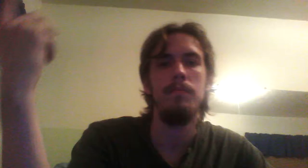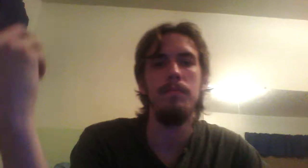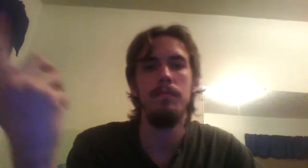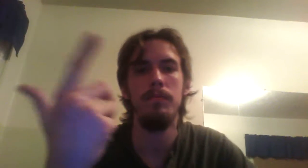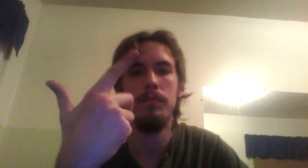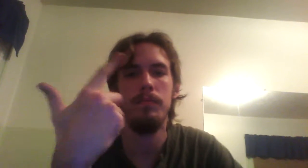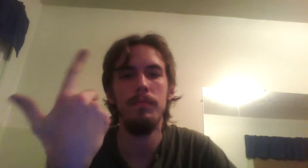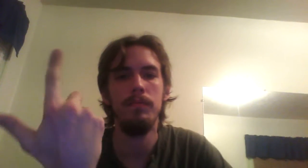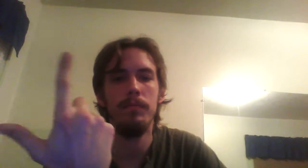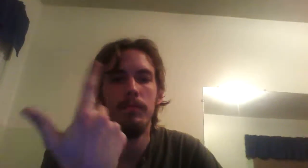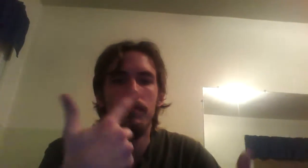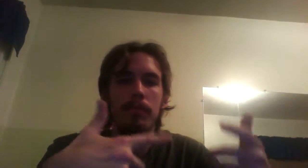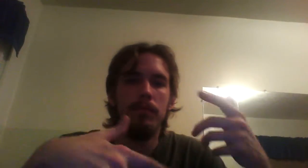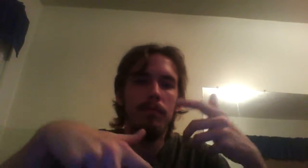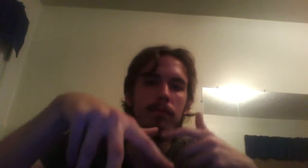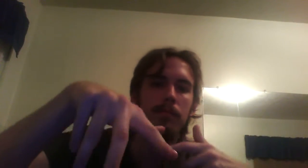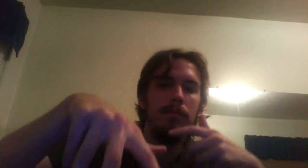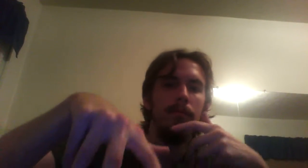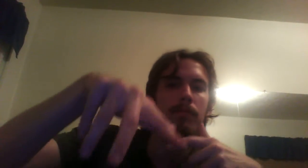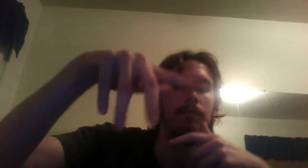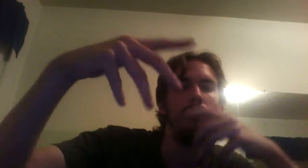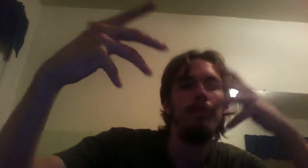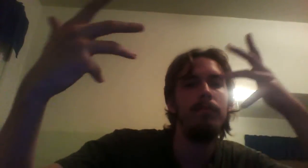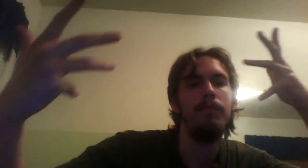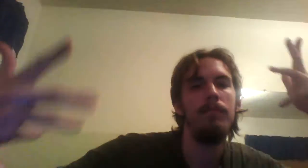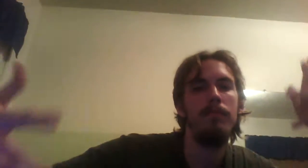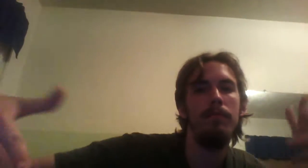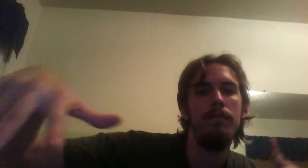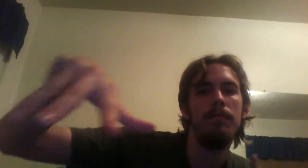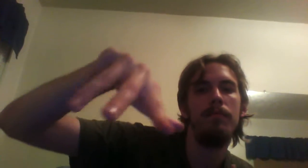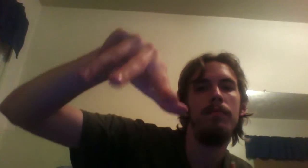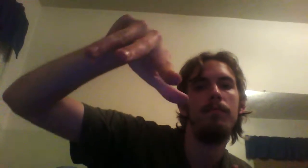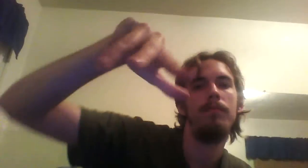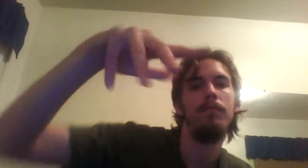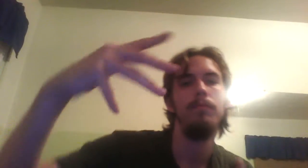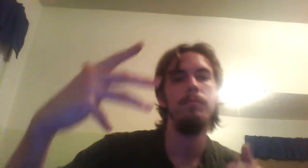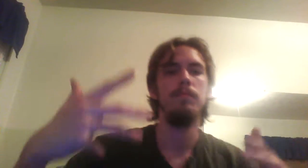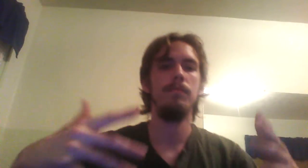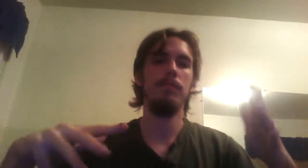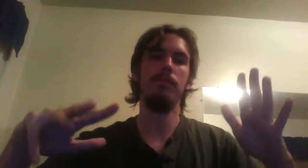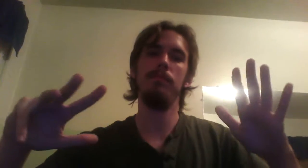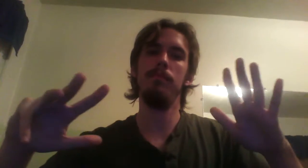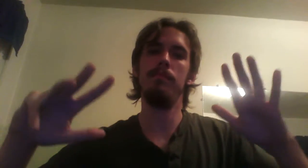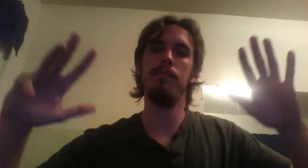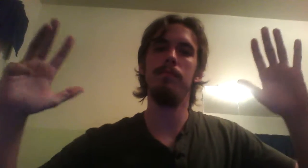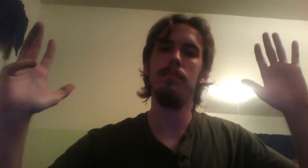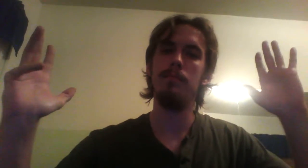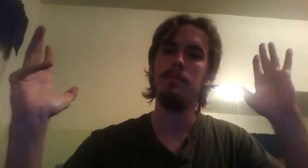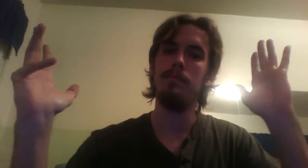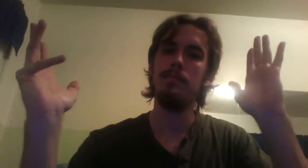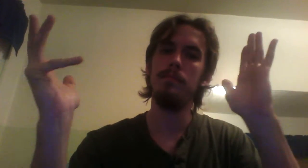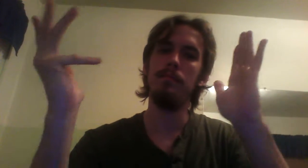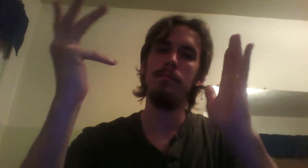Oh, oh, me through the purple light Oh, oh, need your way to take me